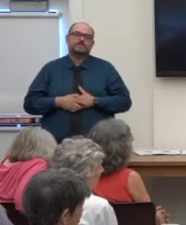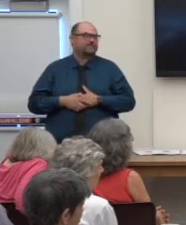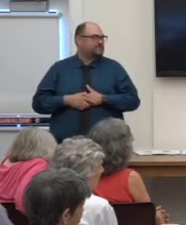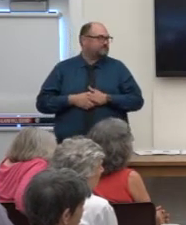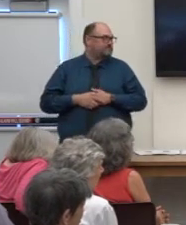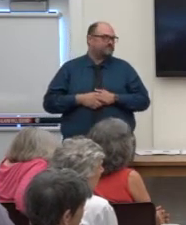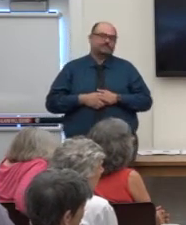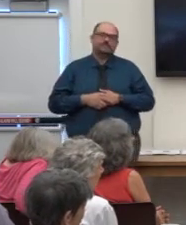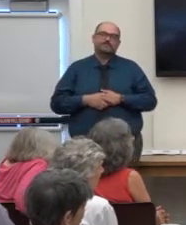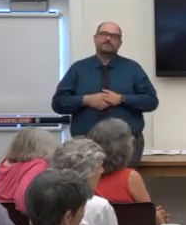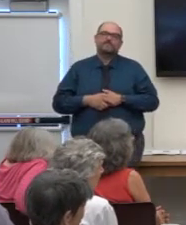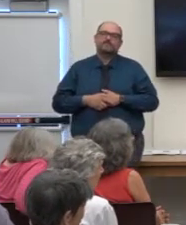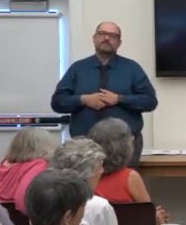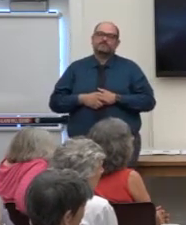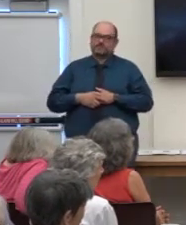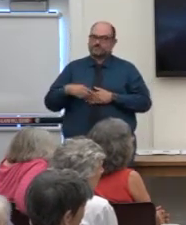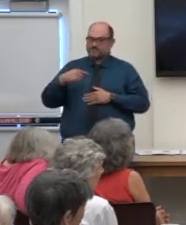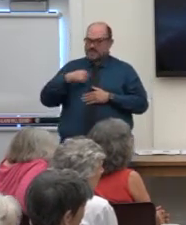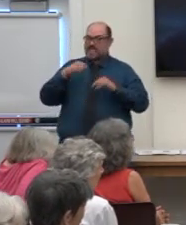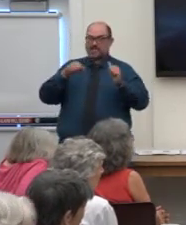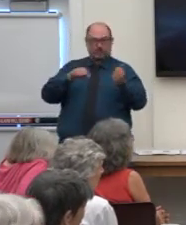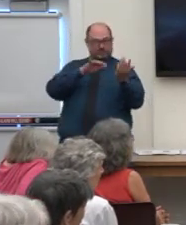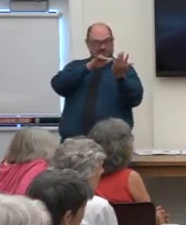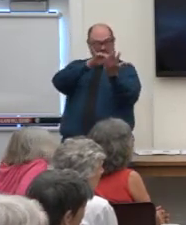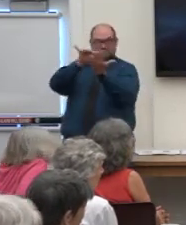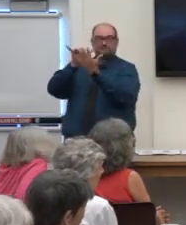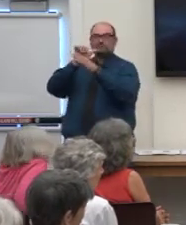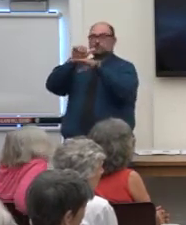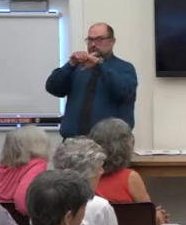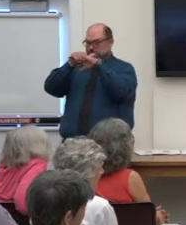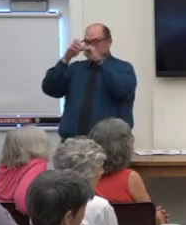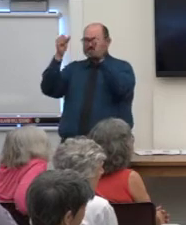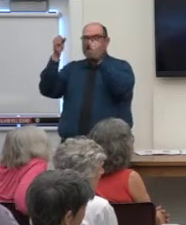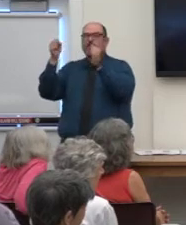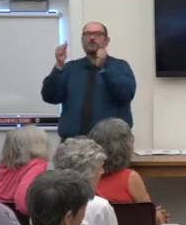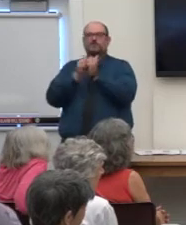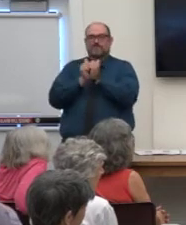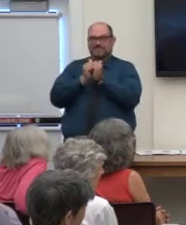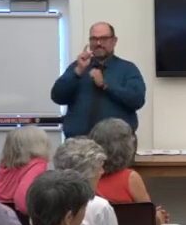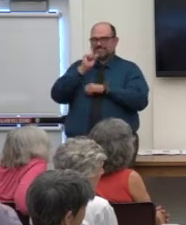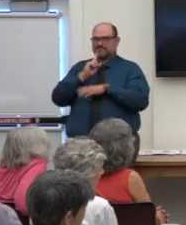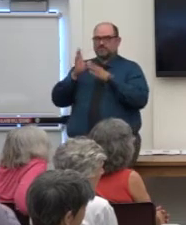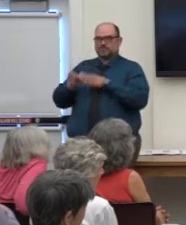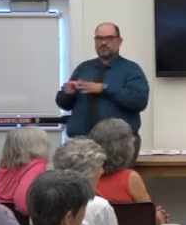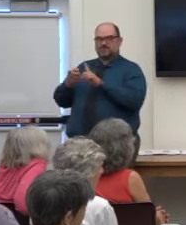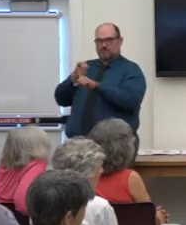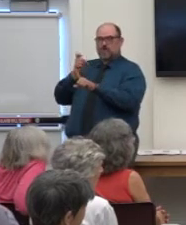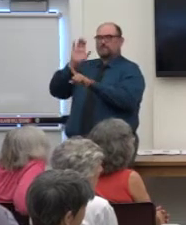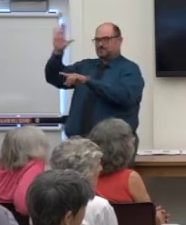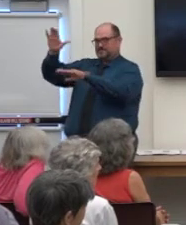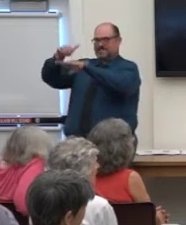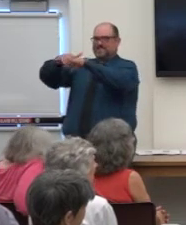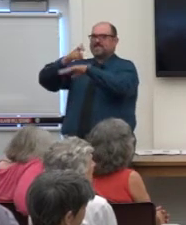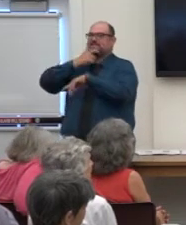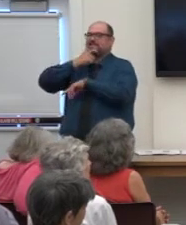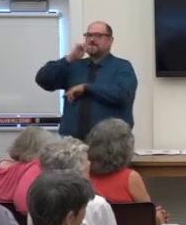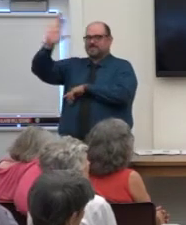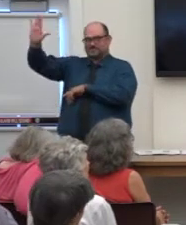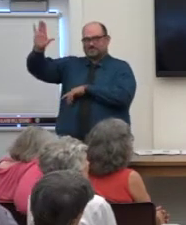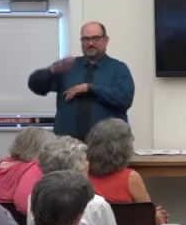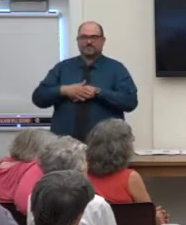and I was able to study that with a deaf informant from England. And we